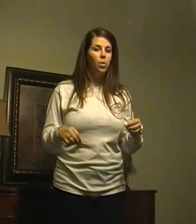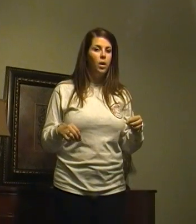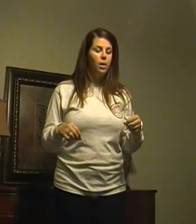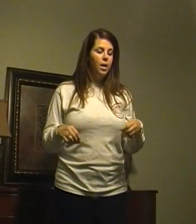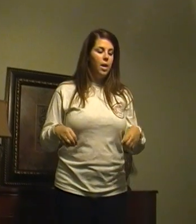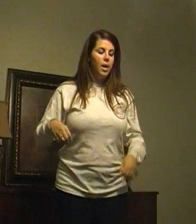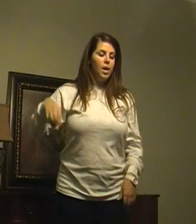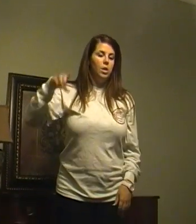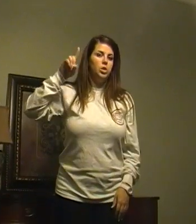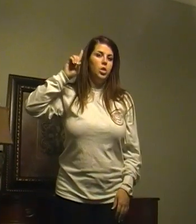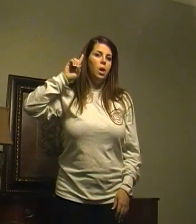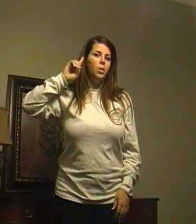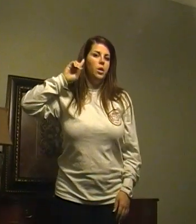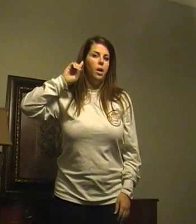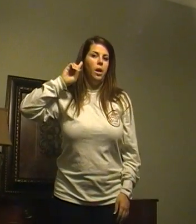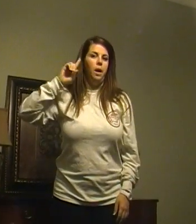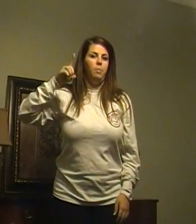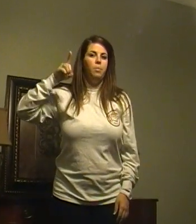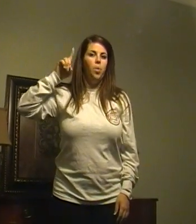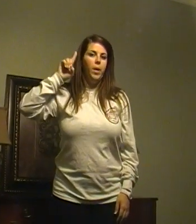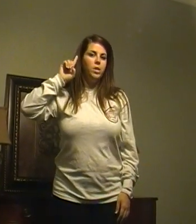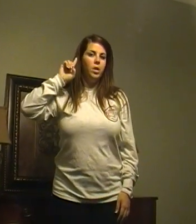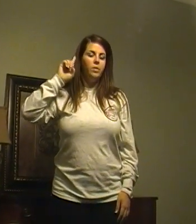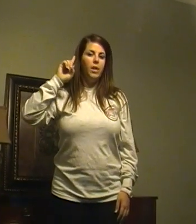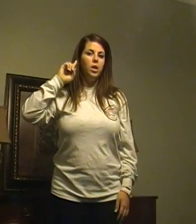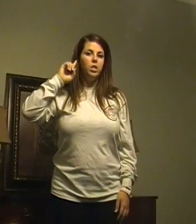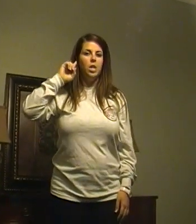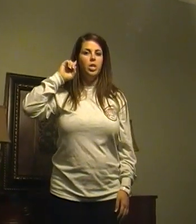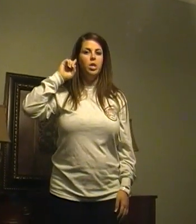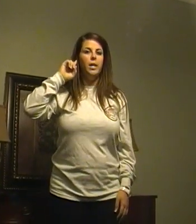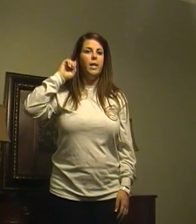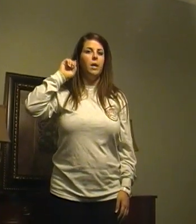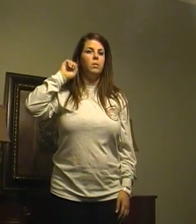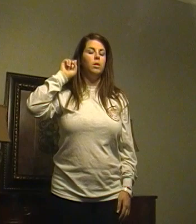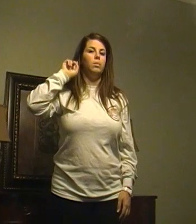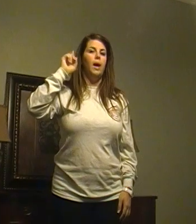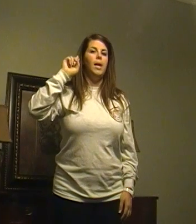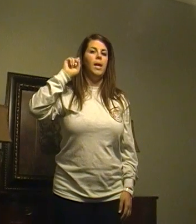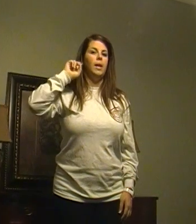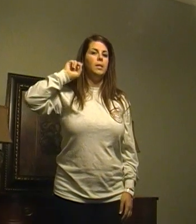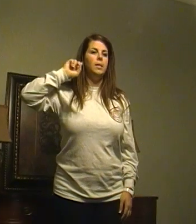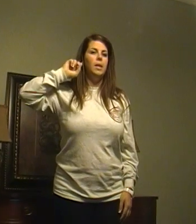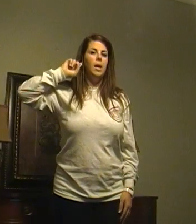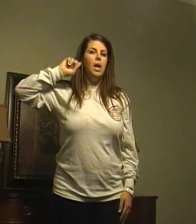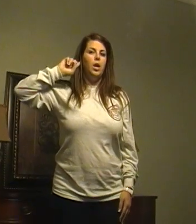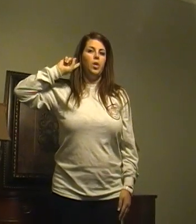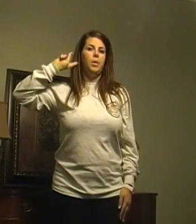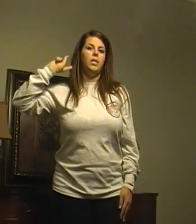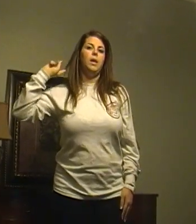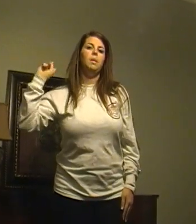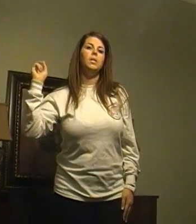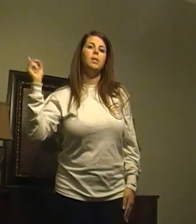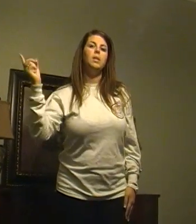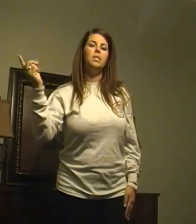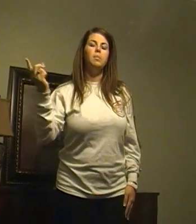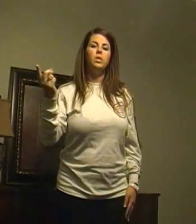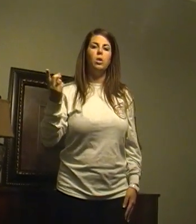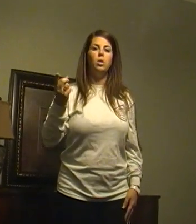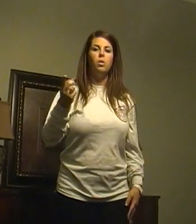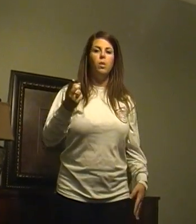loud. You start with your pointer finger touching your ear, your right hand. You're going to come down in a semicircle, and